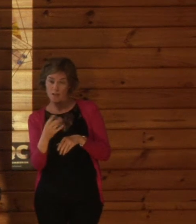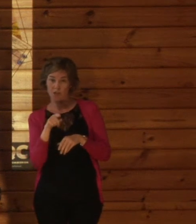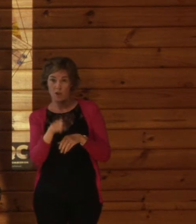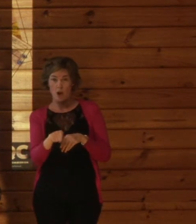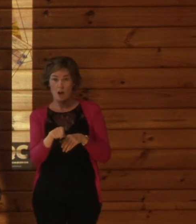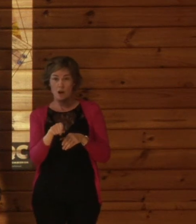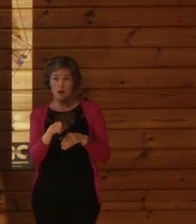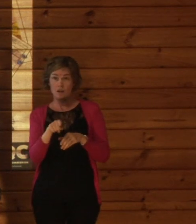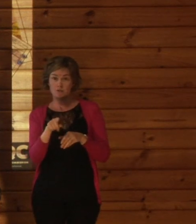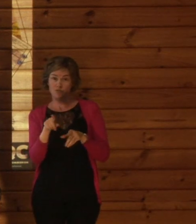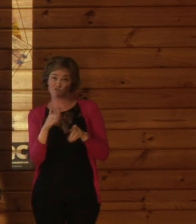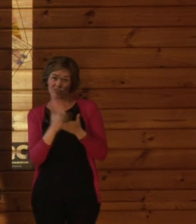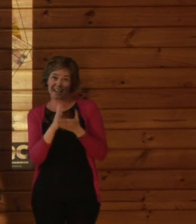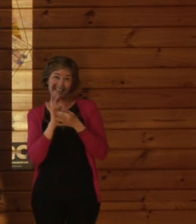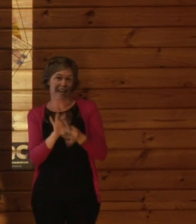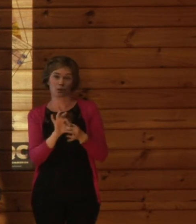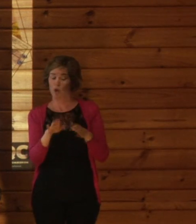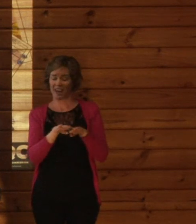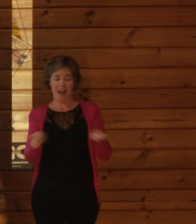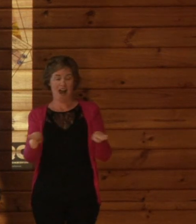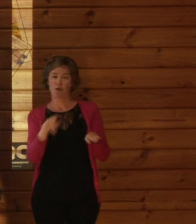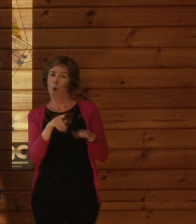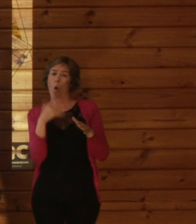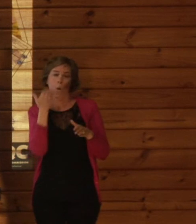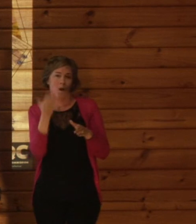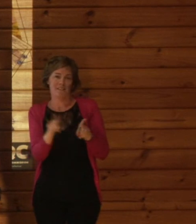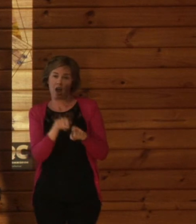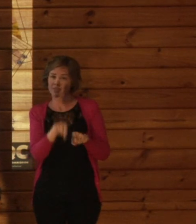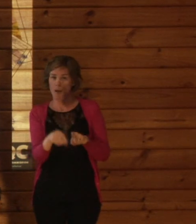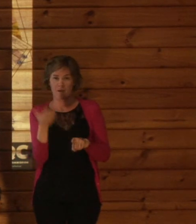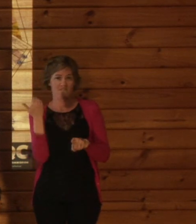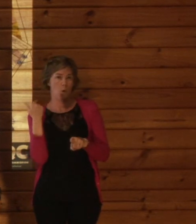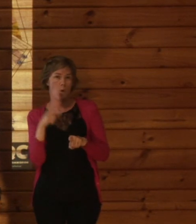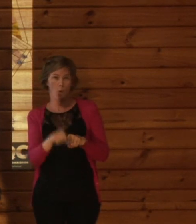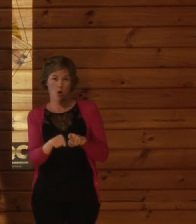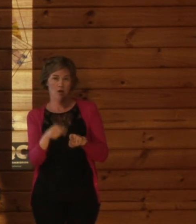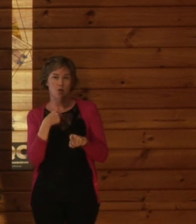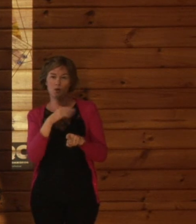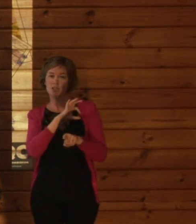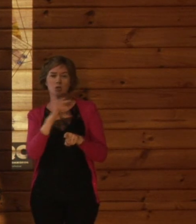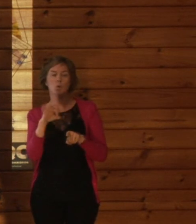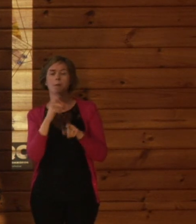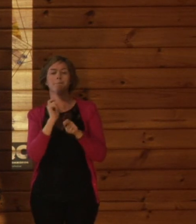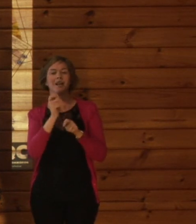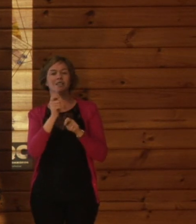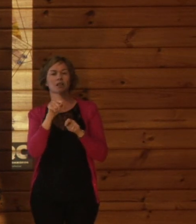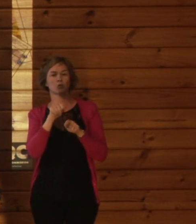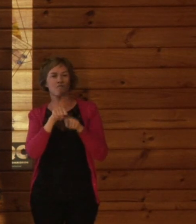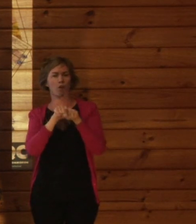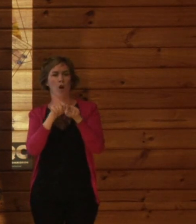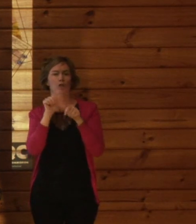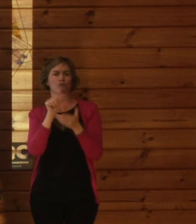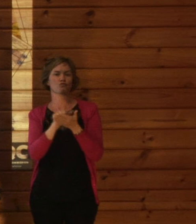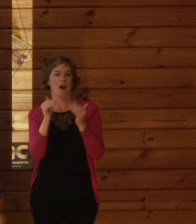went building to the right building standards, and so it's the upgrade to the new building standards, and that last bit is because it's dropped and become more vulnerable.